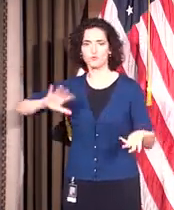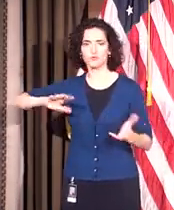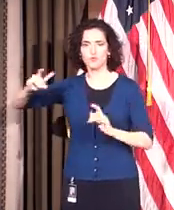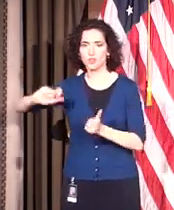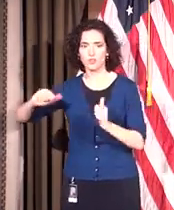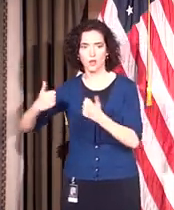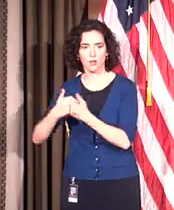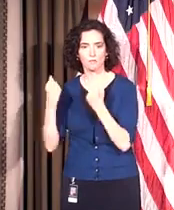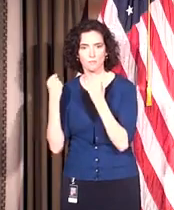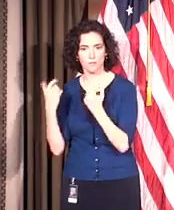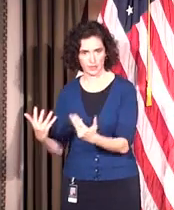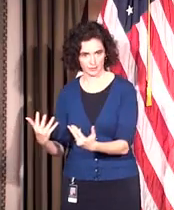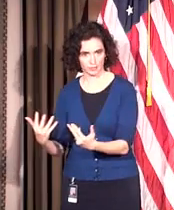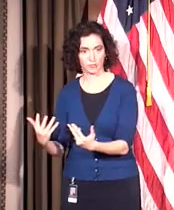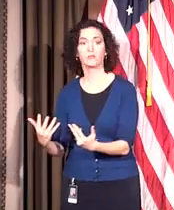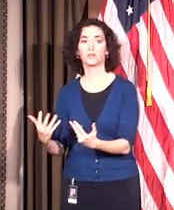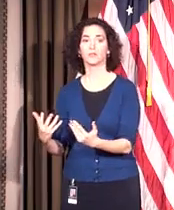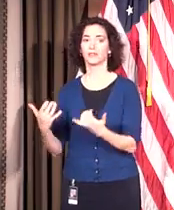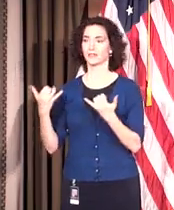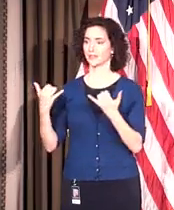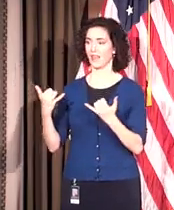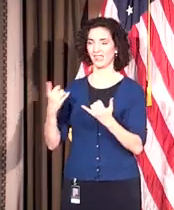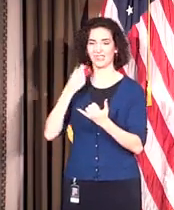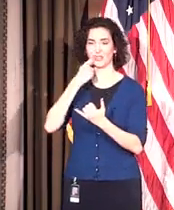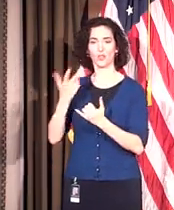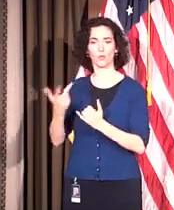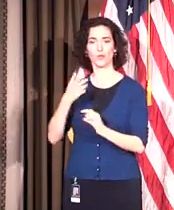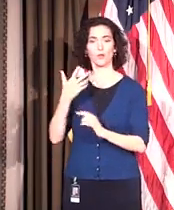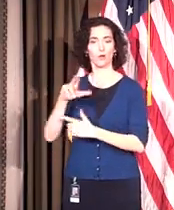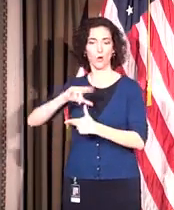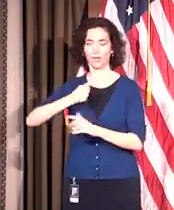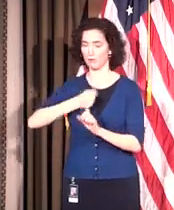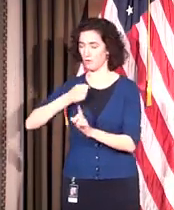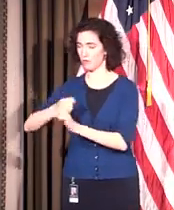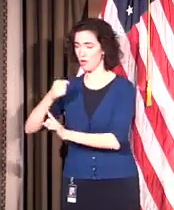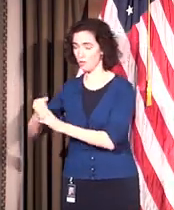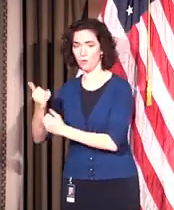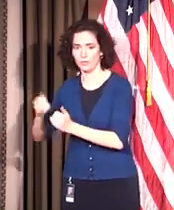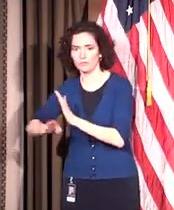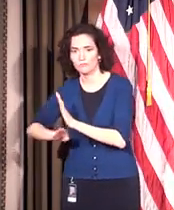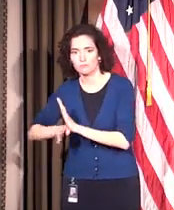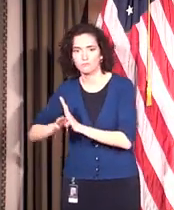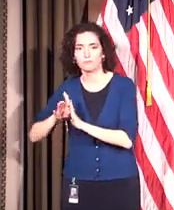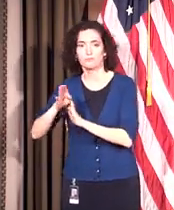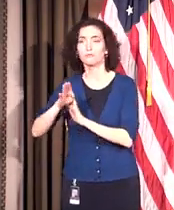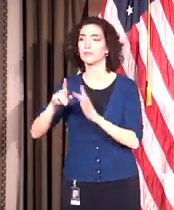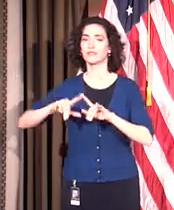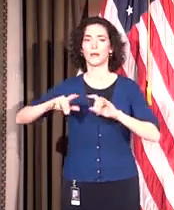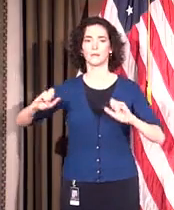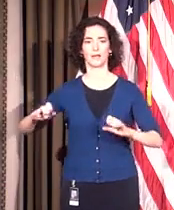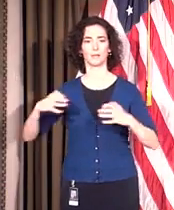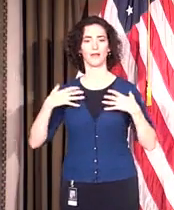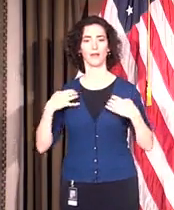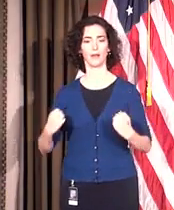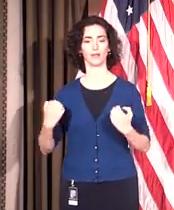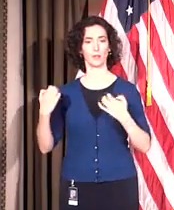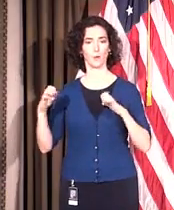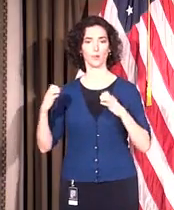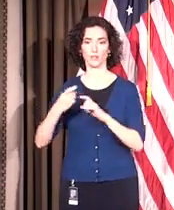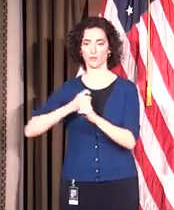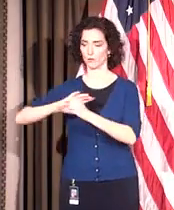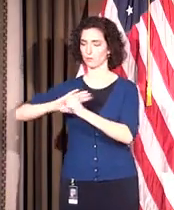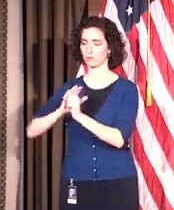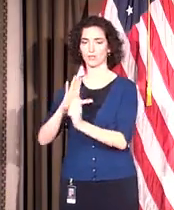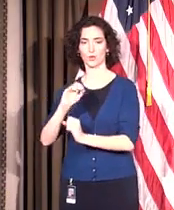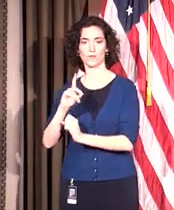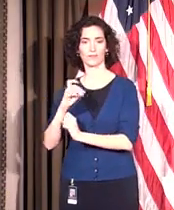state continues to recover from 3 hurricanes and while we're in the middle of a public health emergency due to the